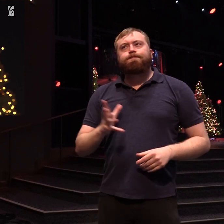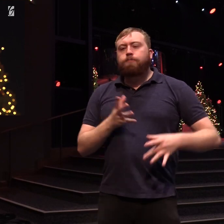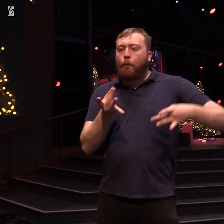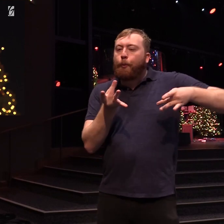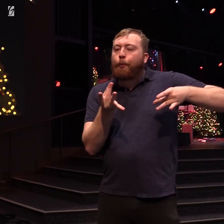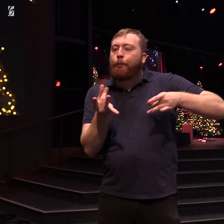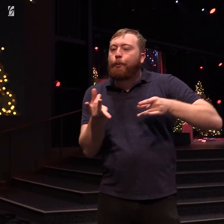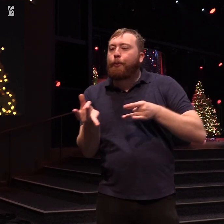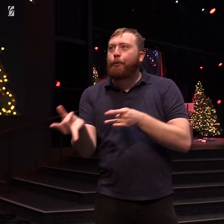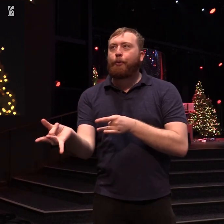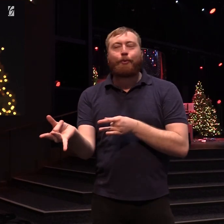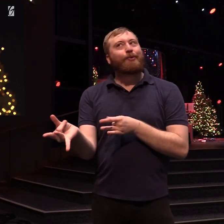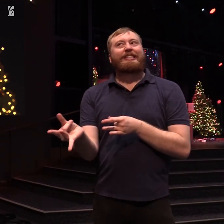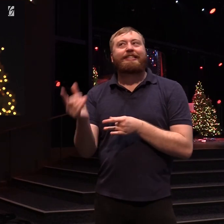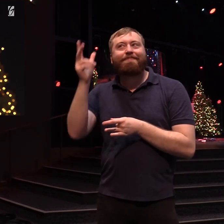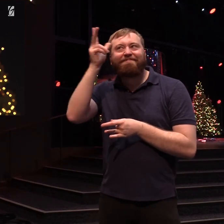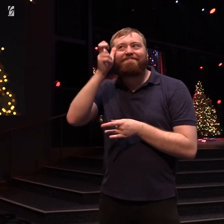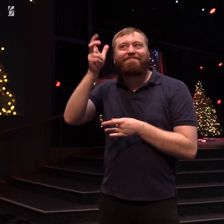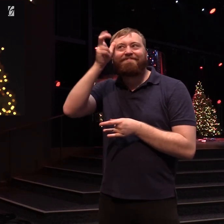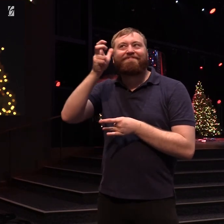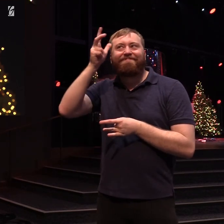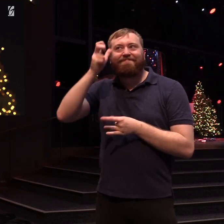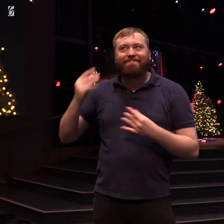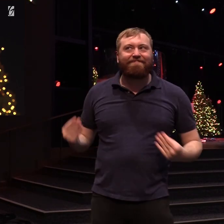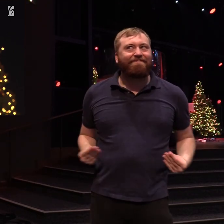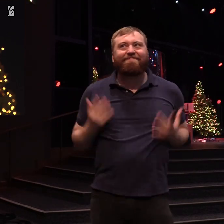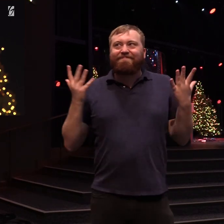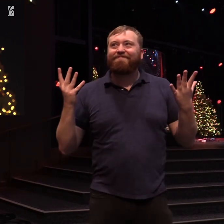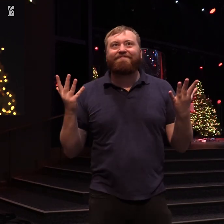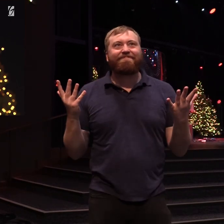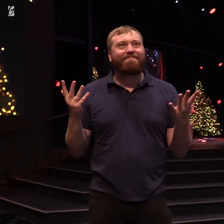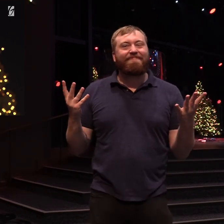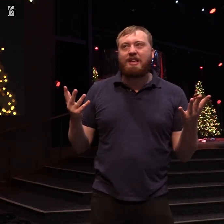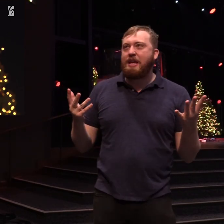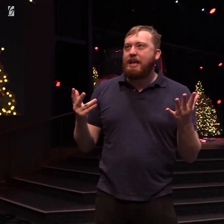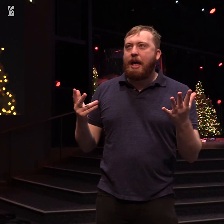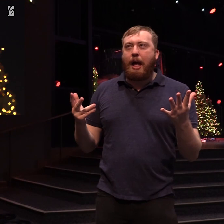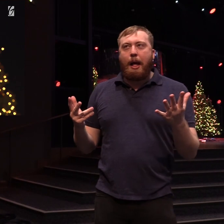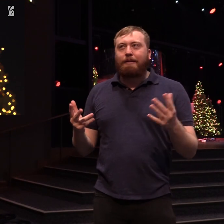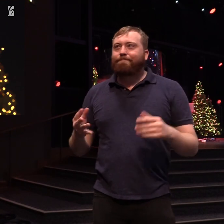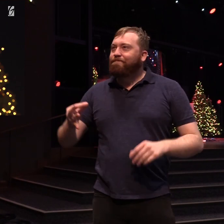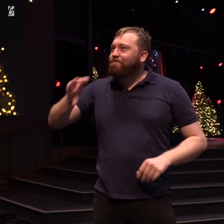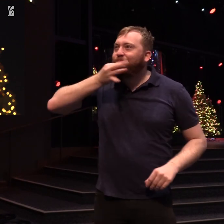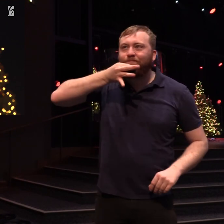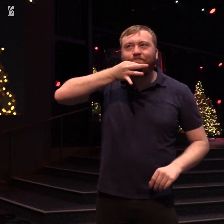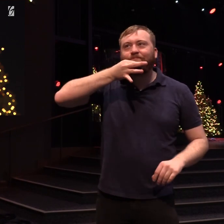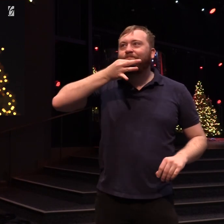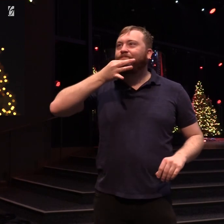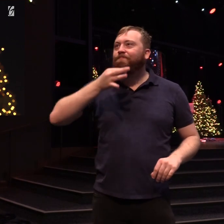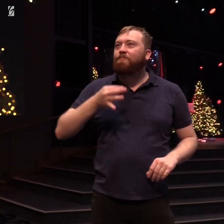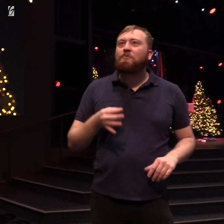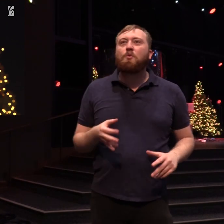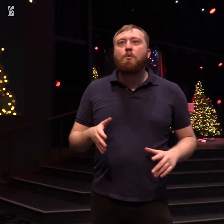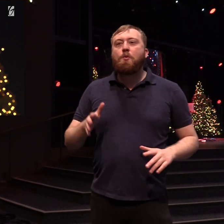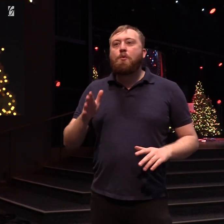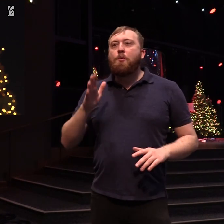such satanic-inspired miraculous abilities that he will conjure up some odd